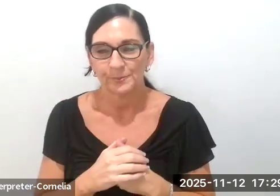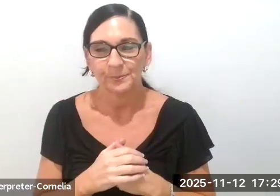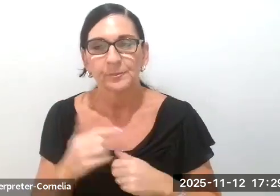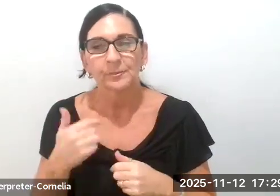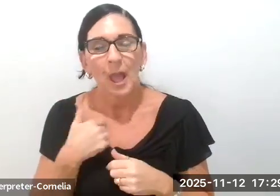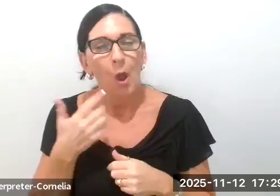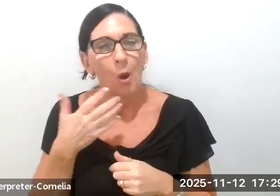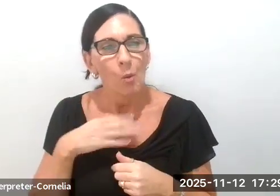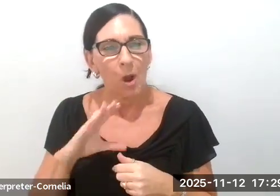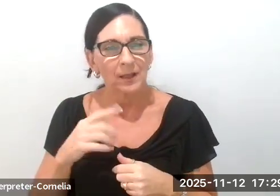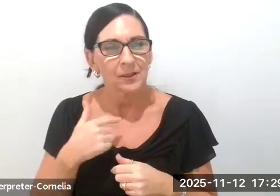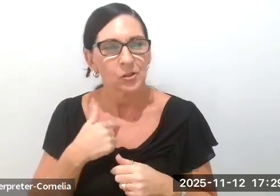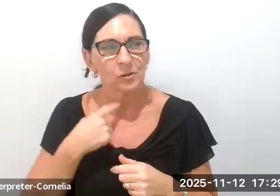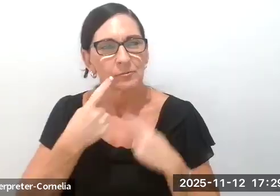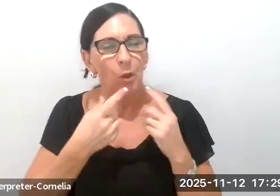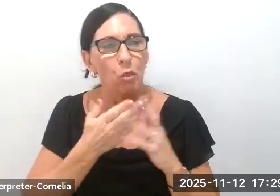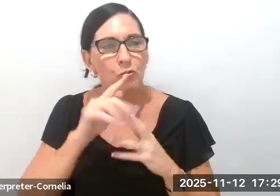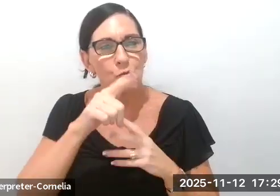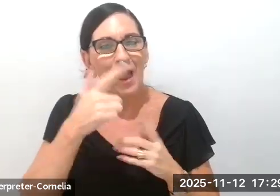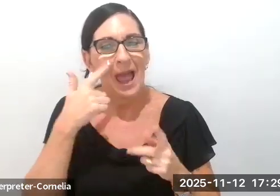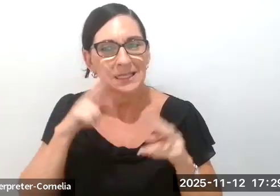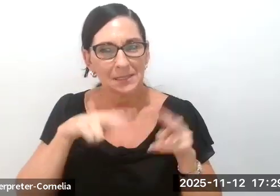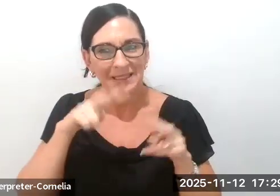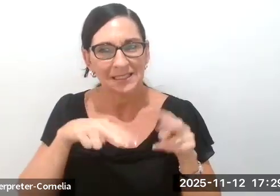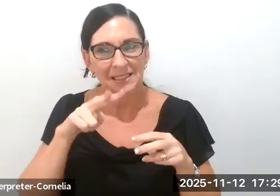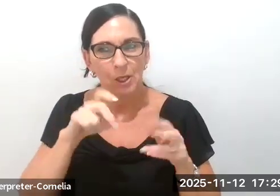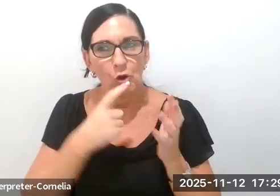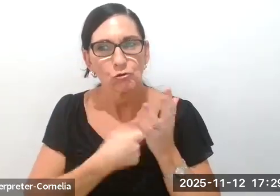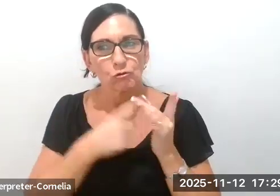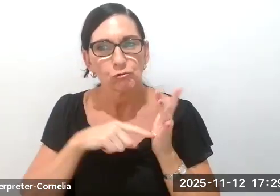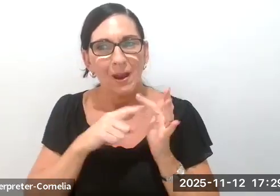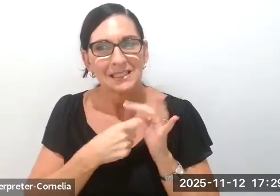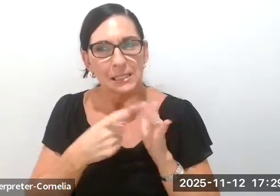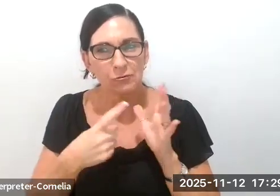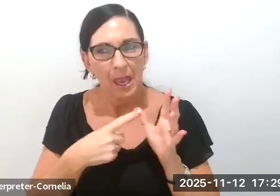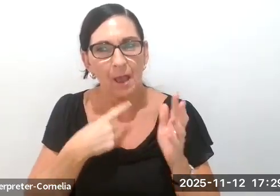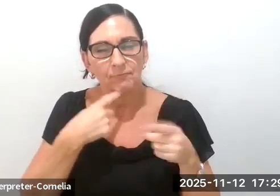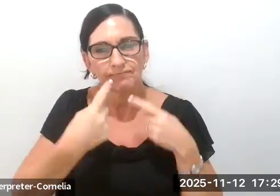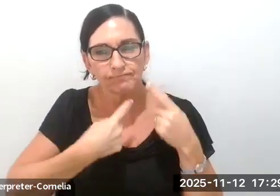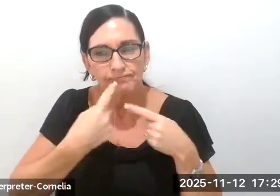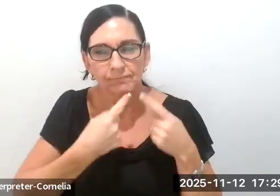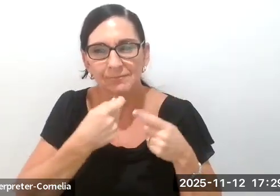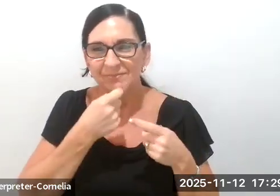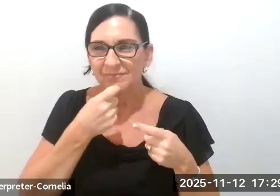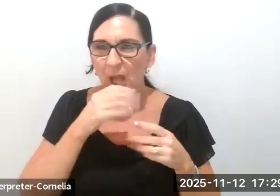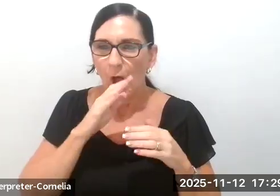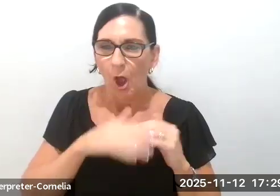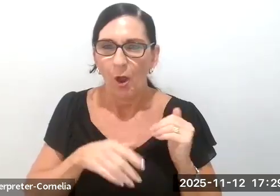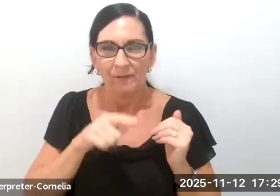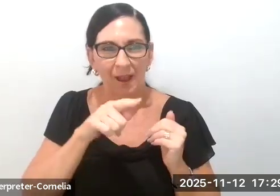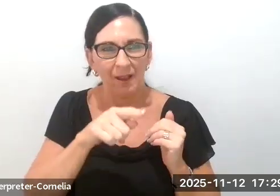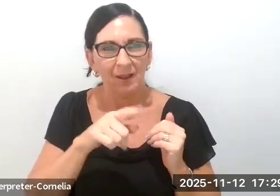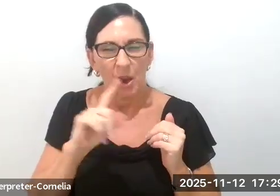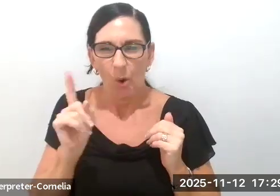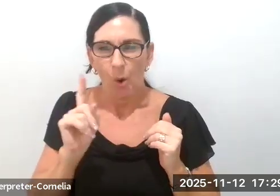the assessment criteria and explain a little bit about what strong